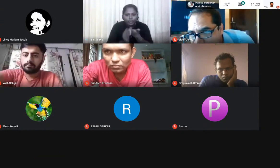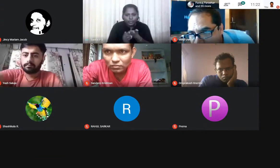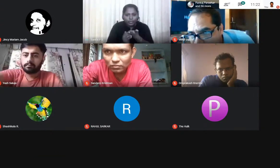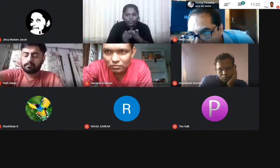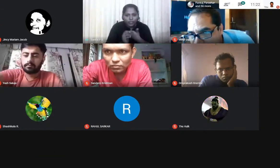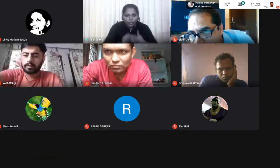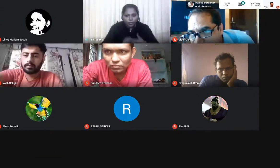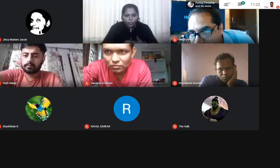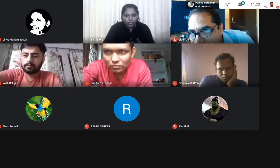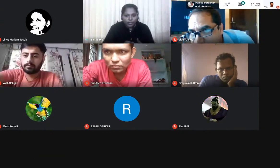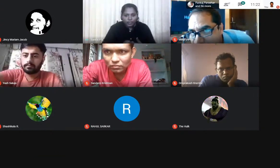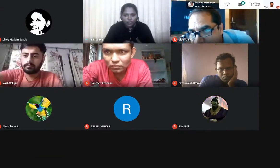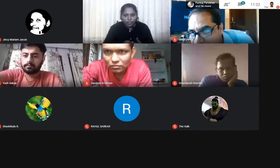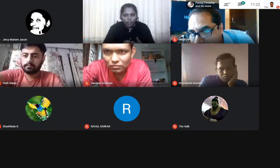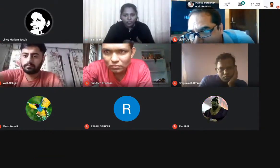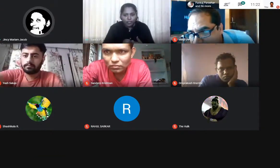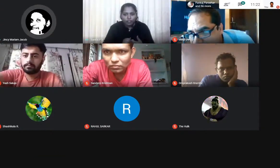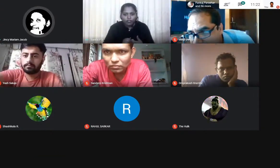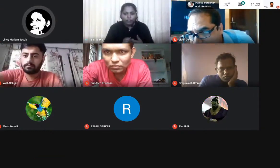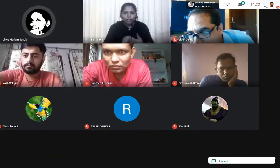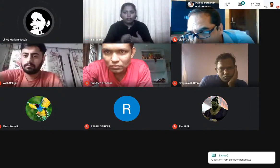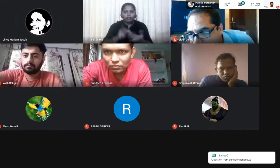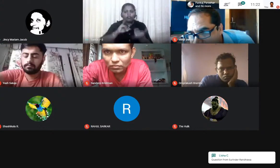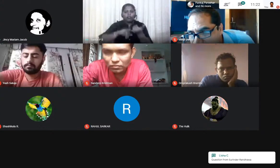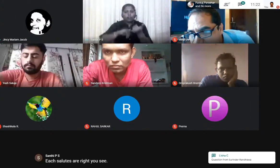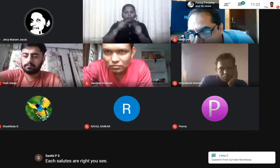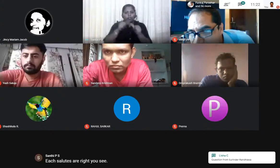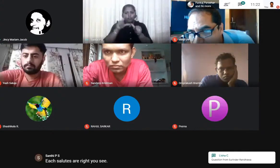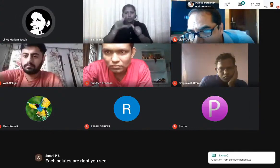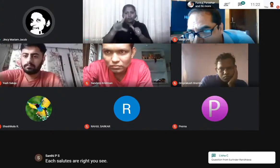Yesh Saluja, right? Yes. Yes, Saluja.